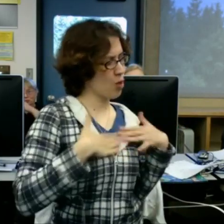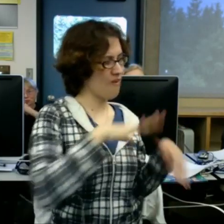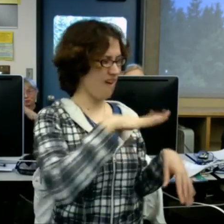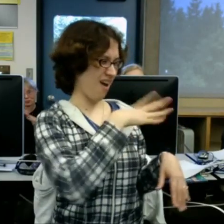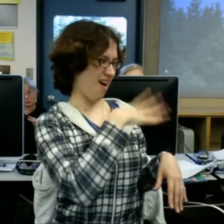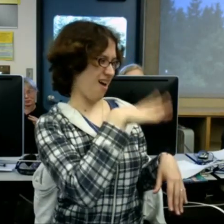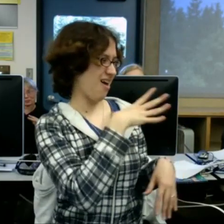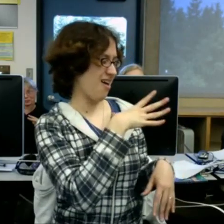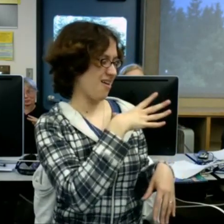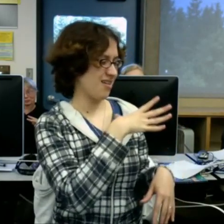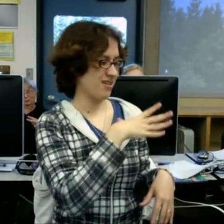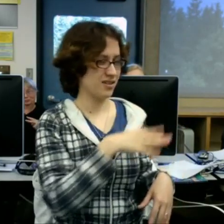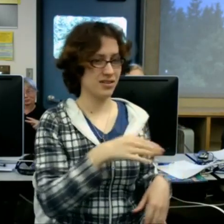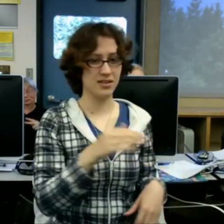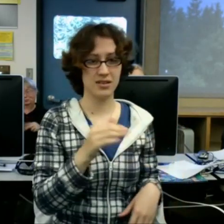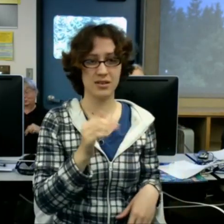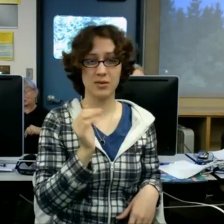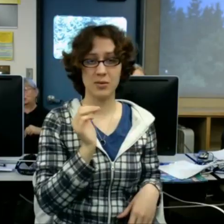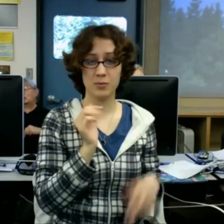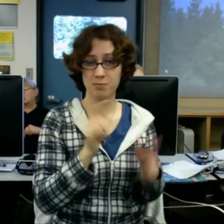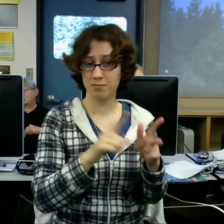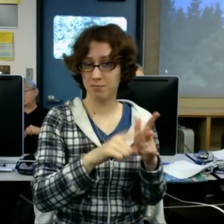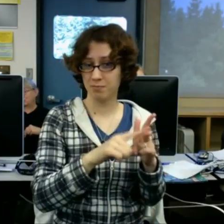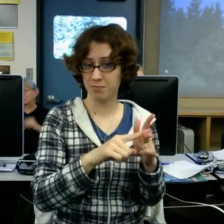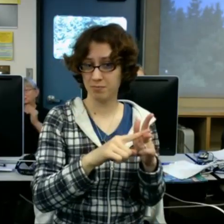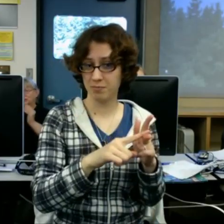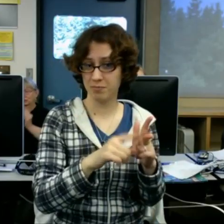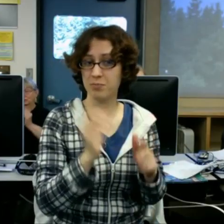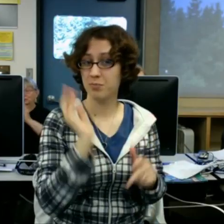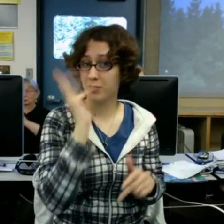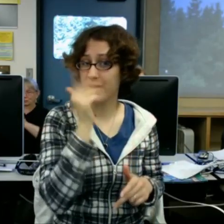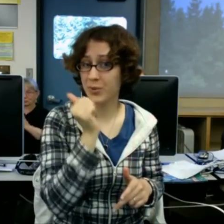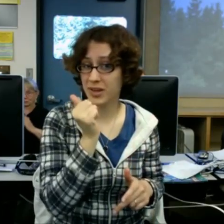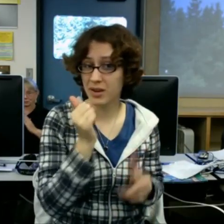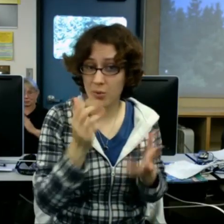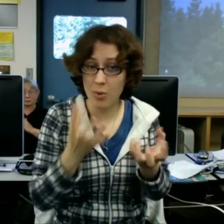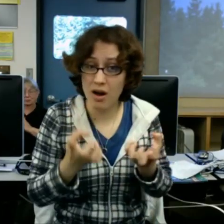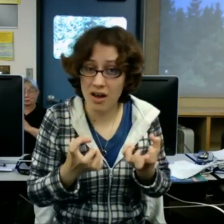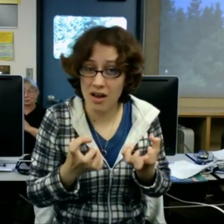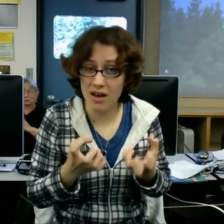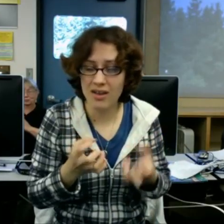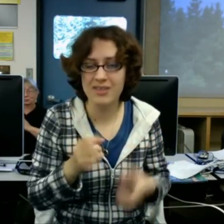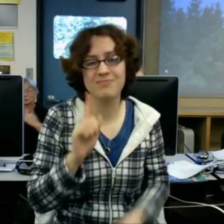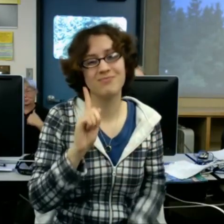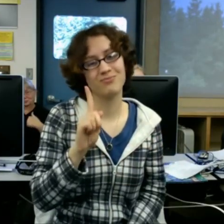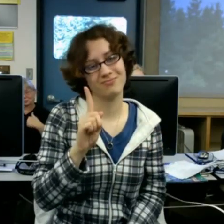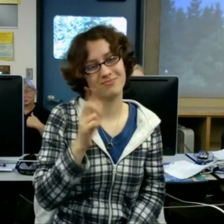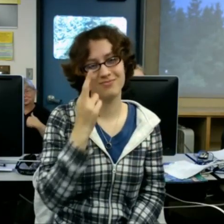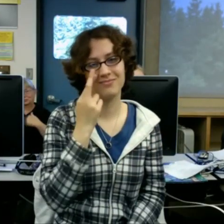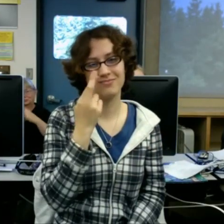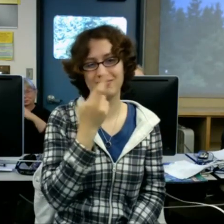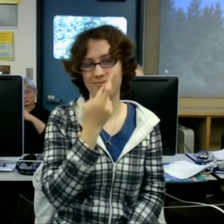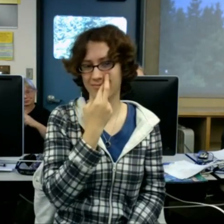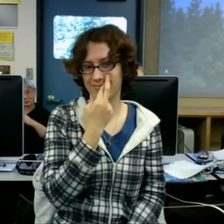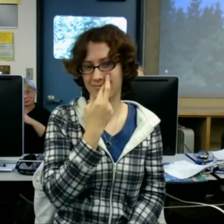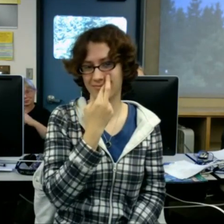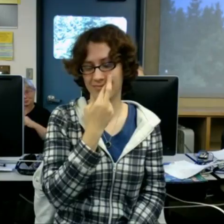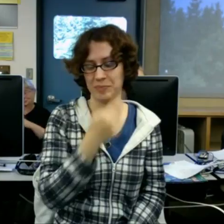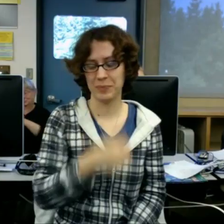fancy clothes." The third daughter, Beauty, what'd she want? 1 rose.